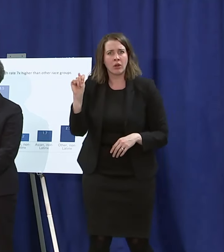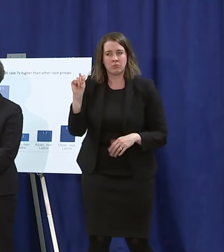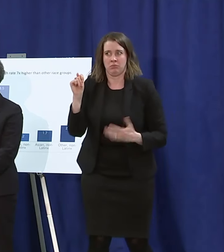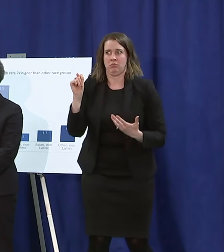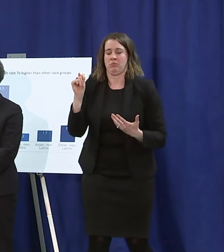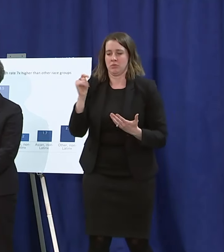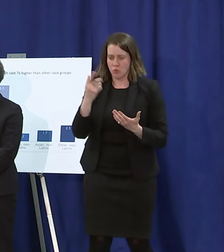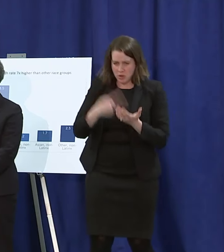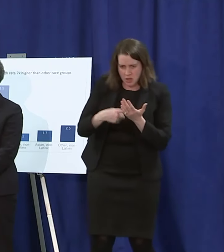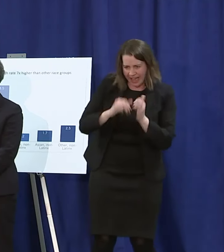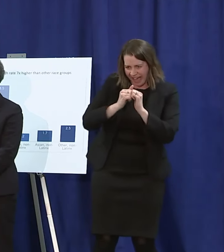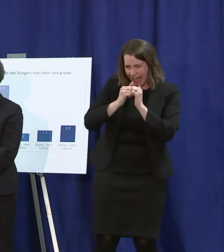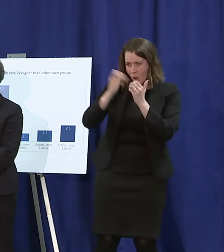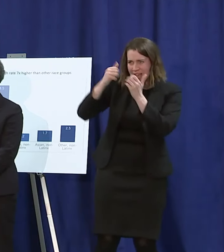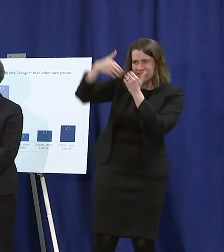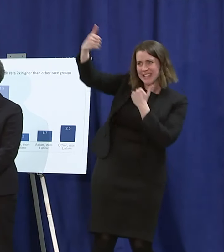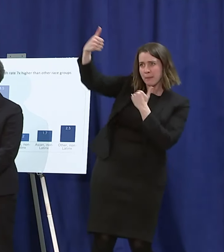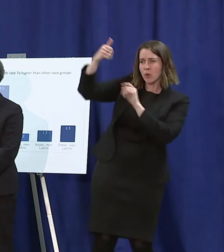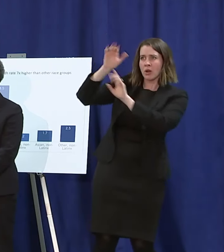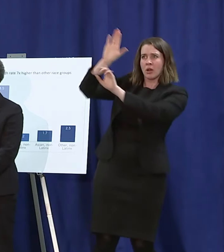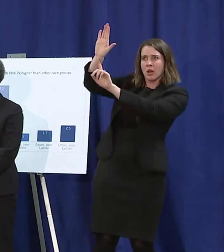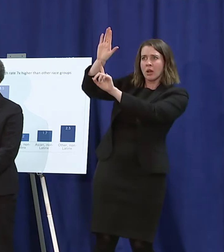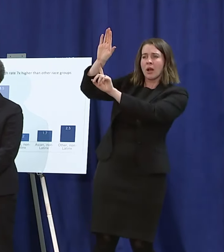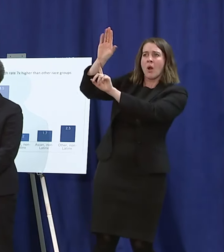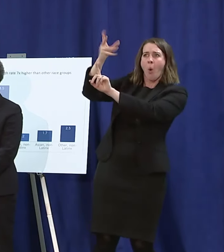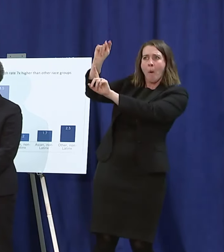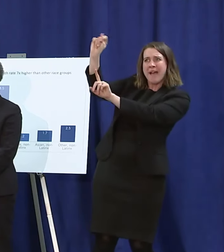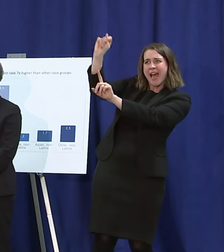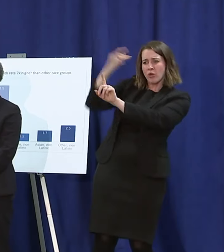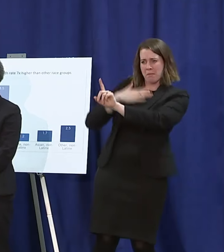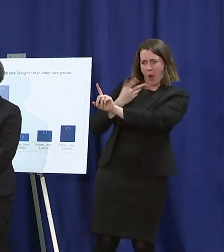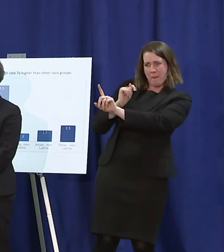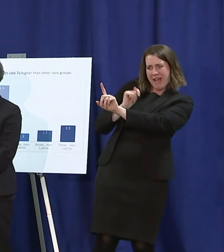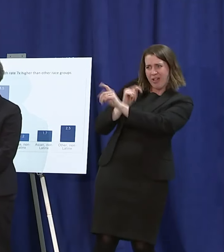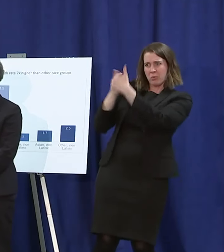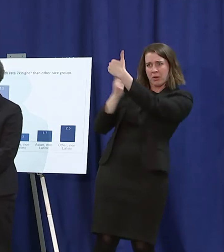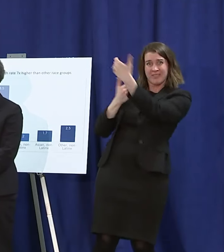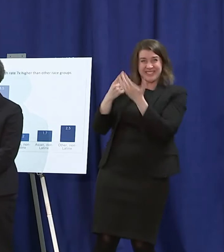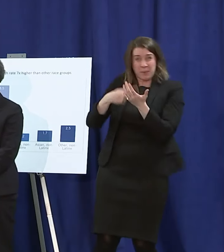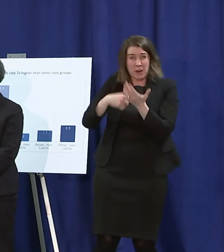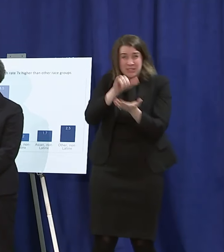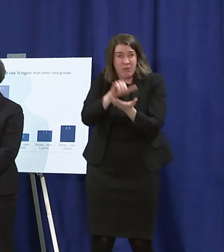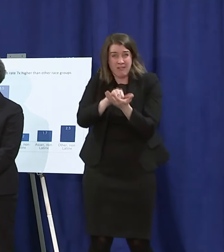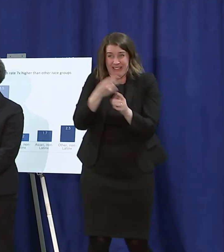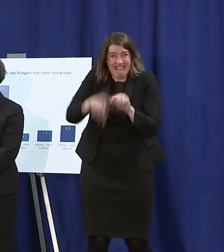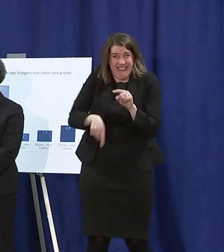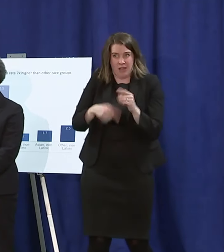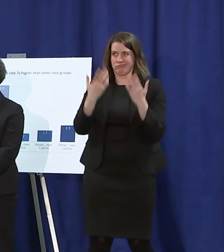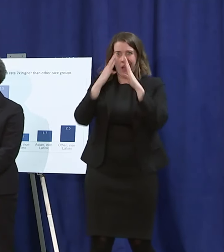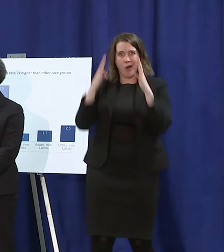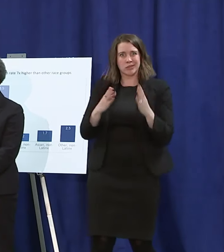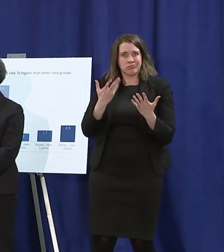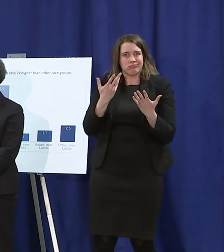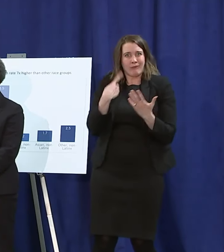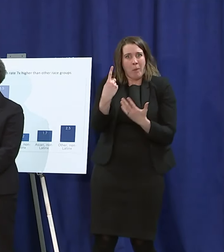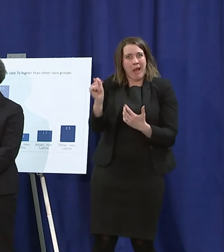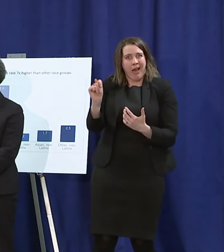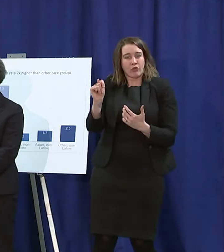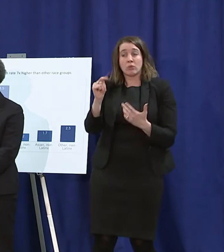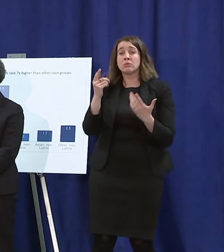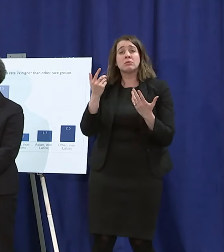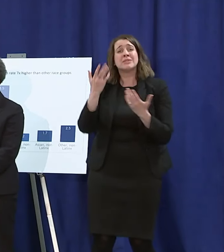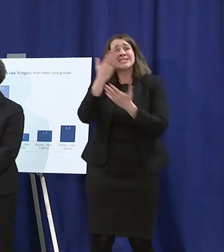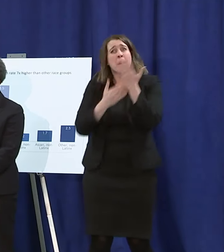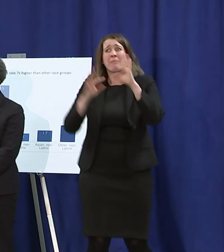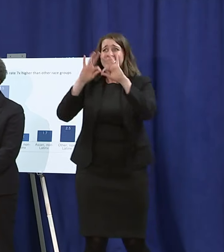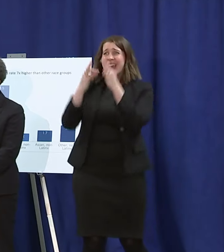their own bathroom, so that their toiletries, their disposables, their tissues are being taken care of. Sometimes you can't do that. We're more likely to have multi-generational